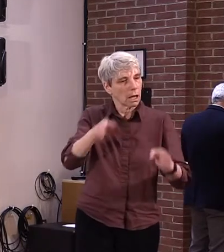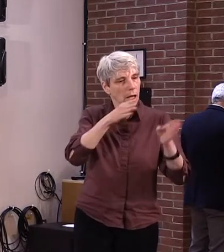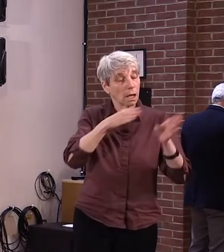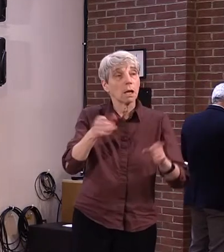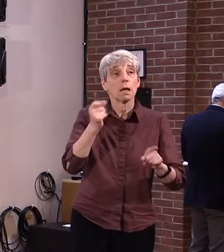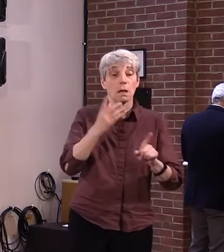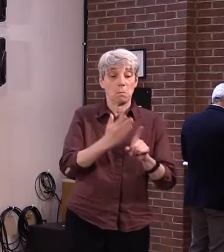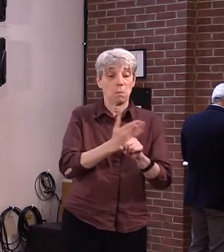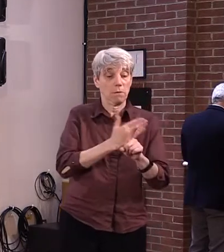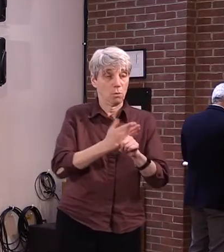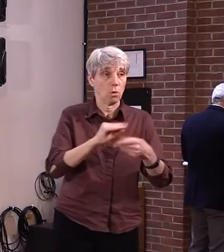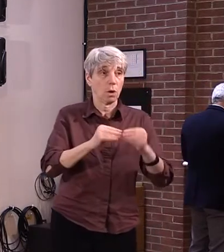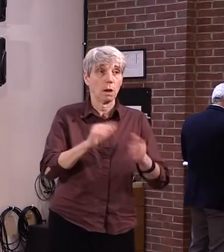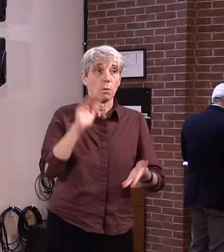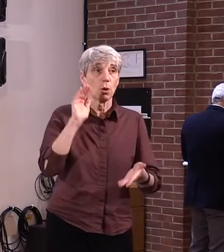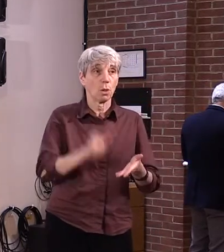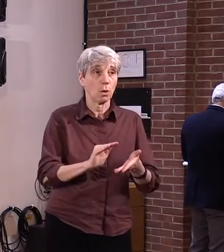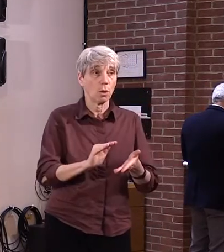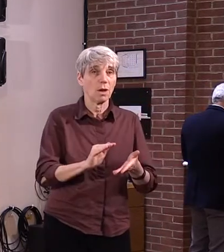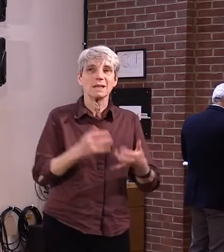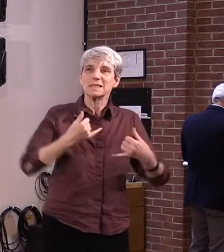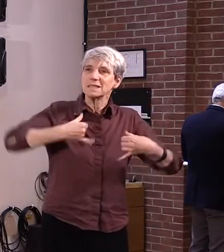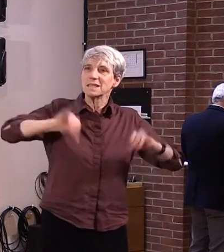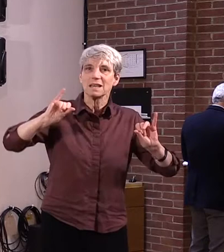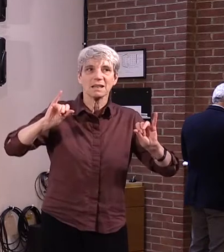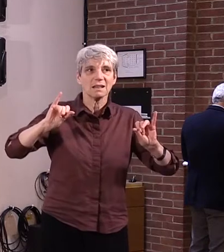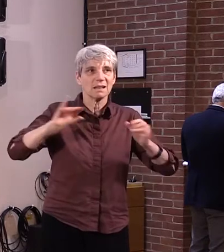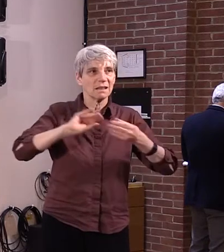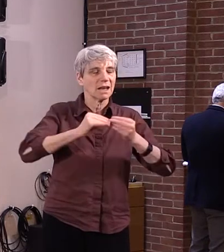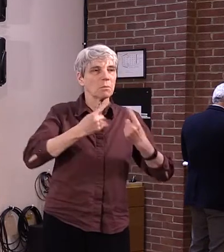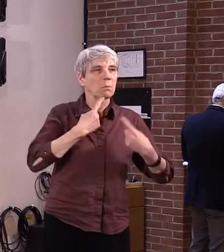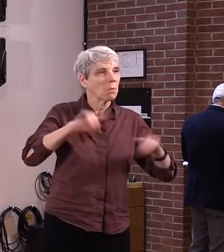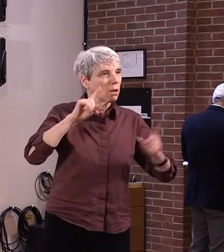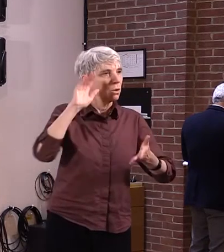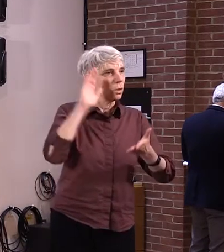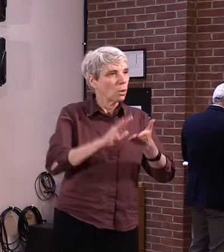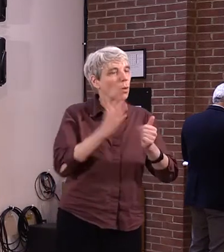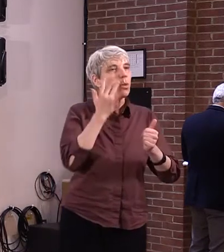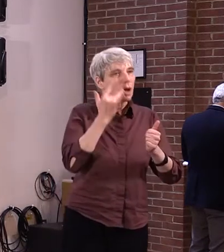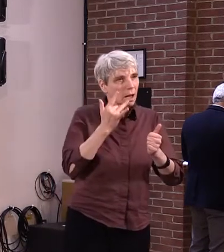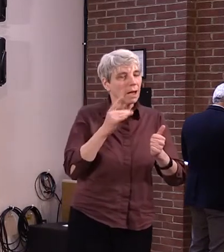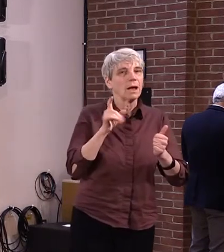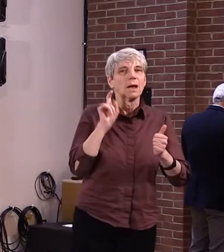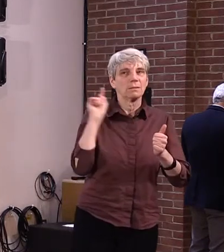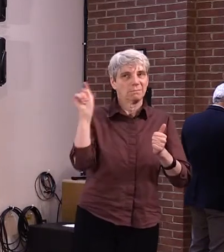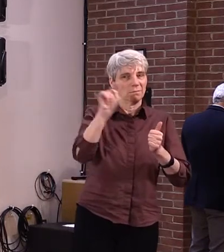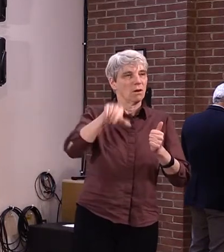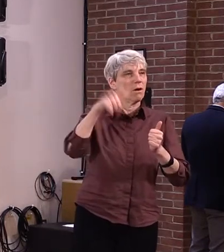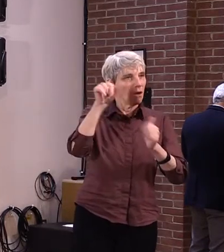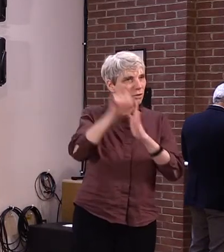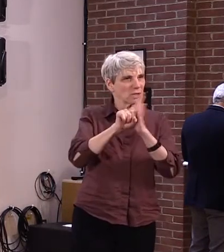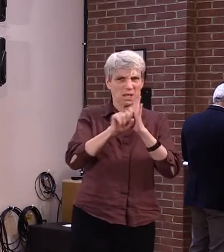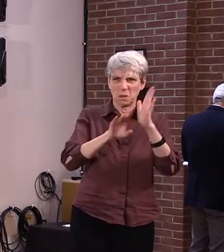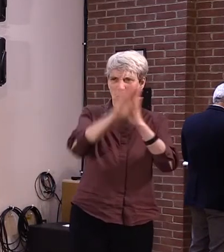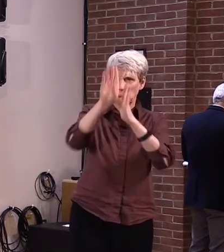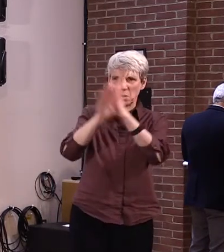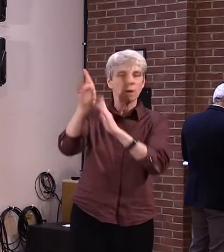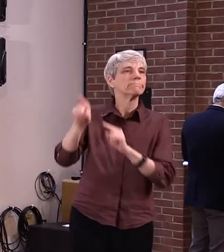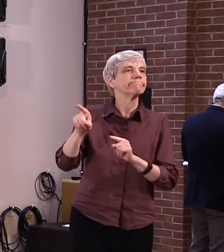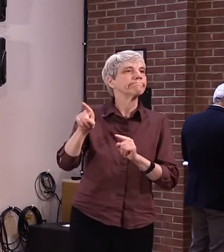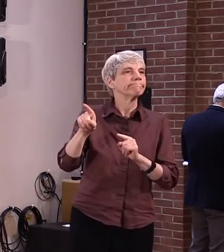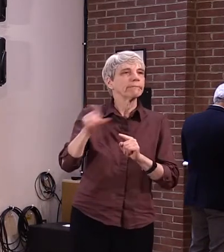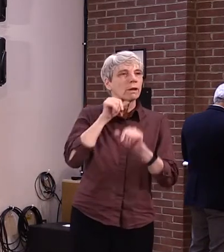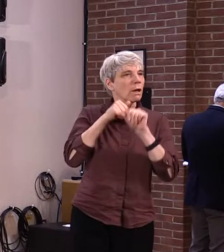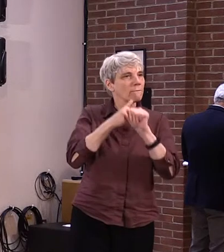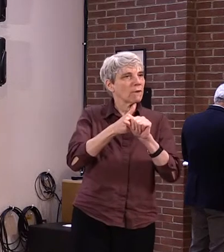before, but we've been able to maintain that, even seeing others throughout the country with huge outbreaks and increased case